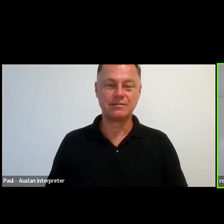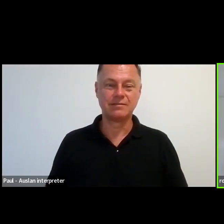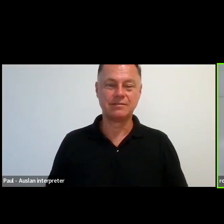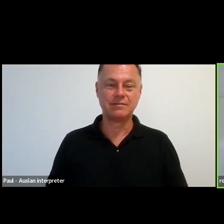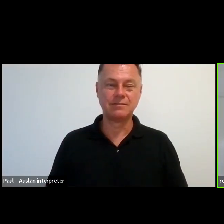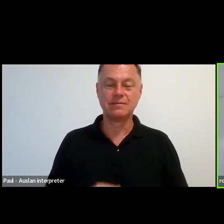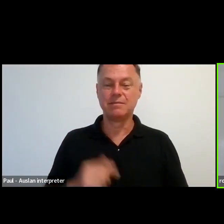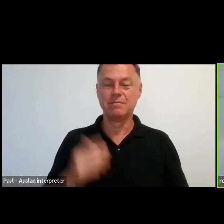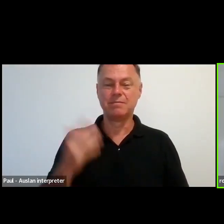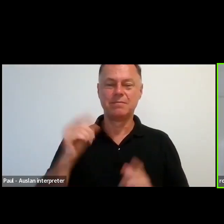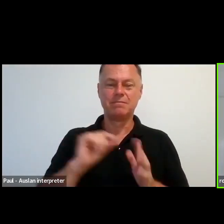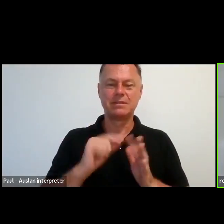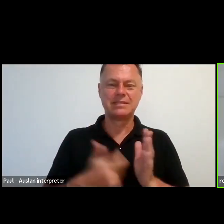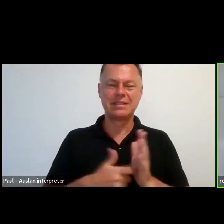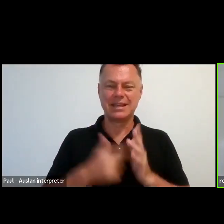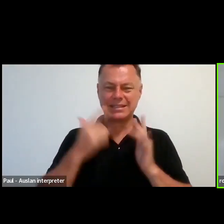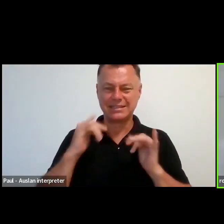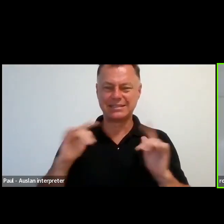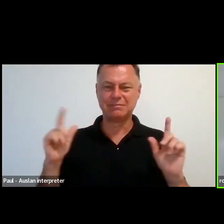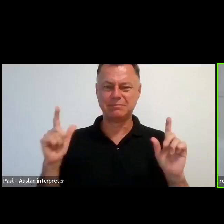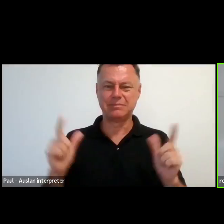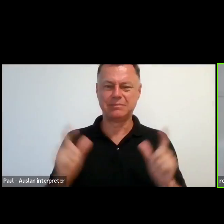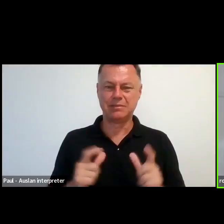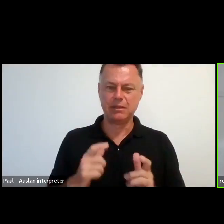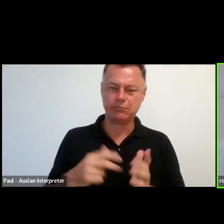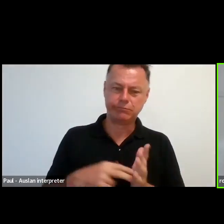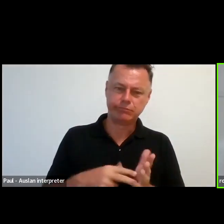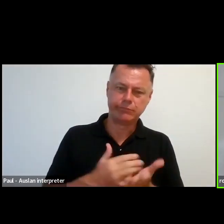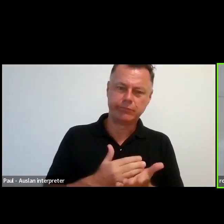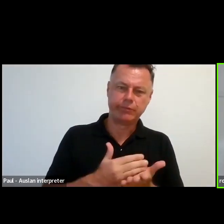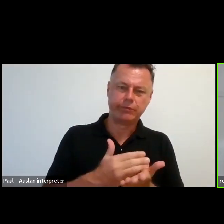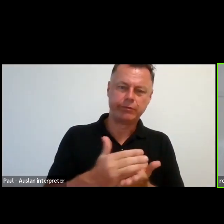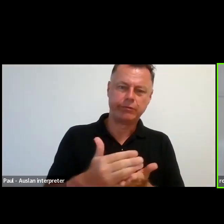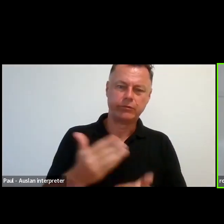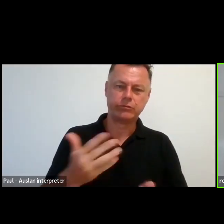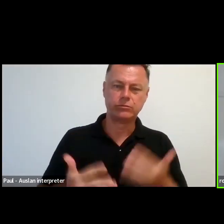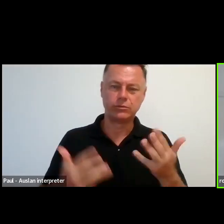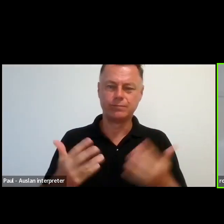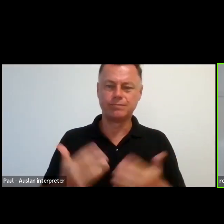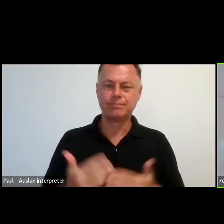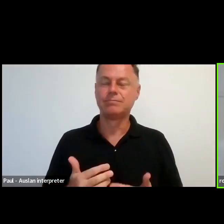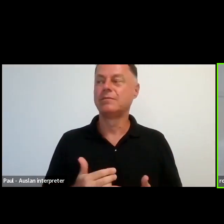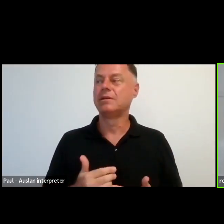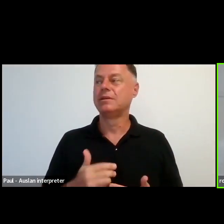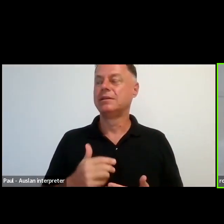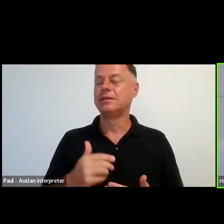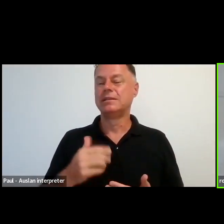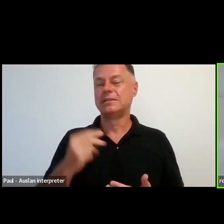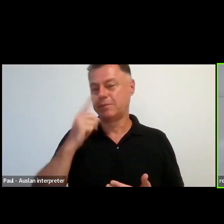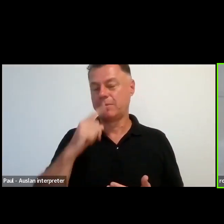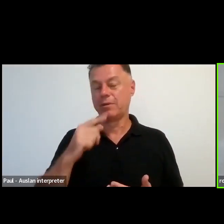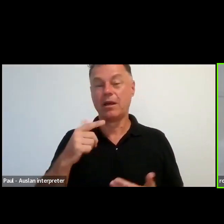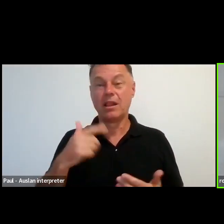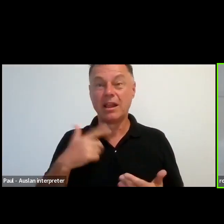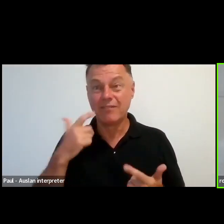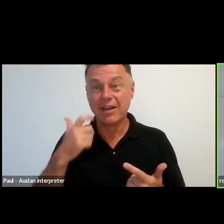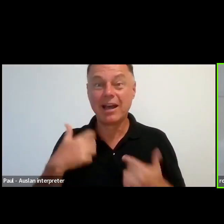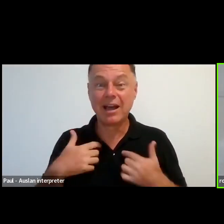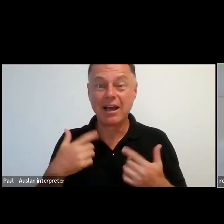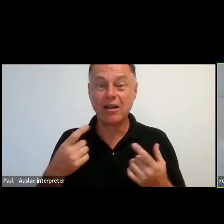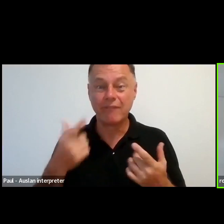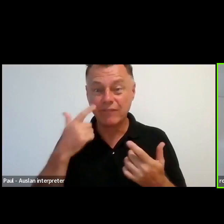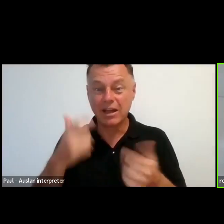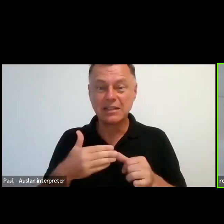on PCR tests and the delay in the results, that some people were finding that their tests had to be repeated. Now, that was a